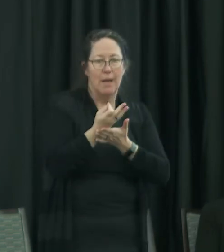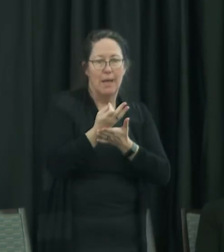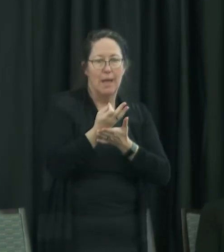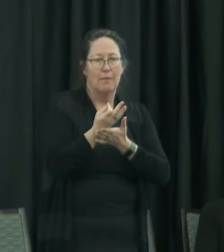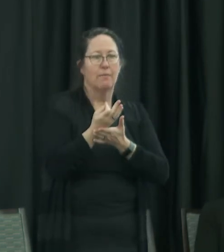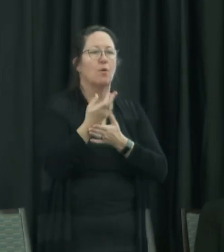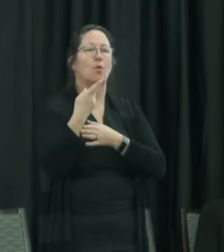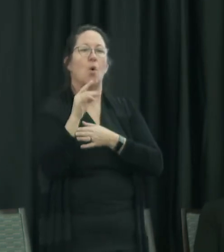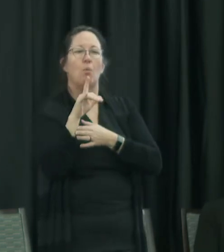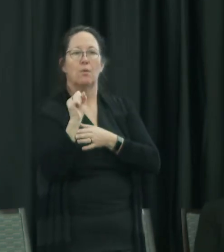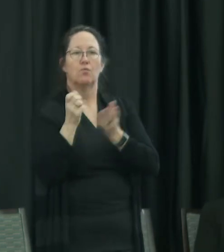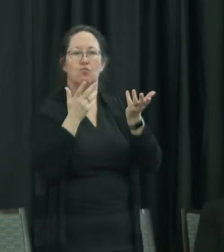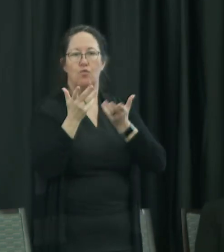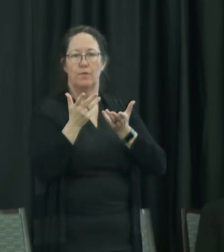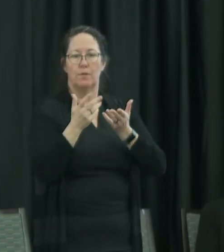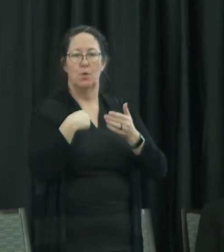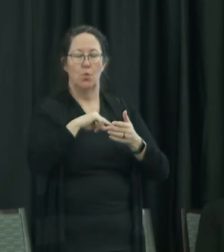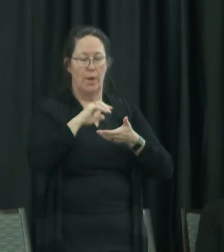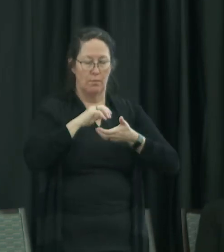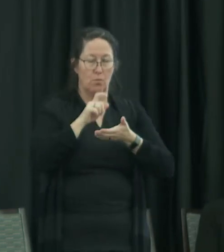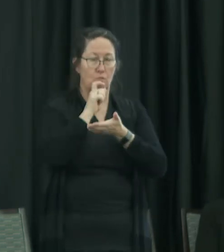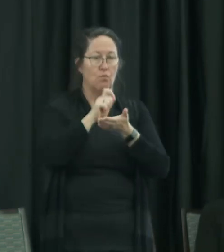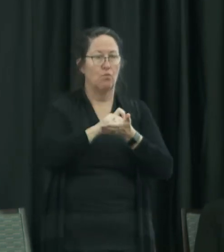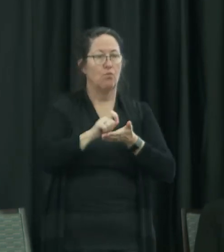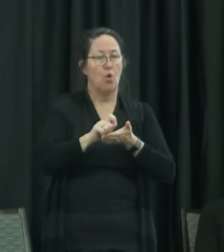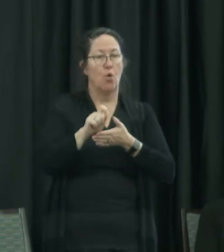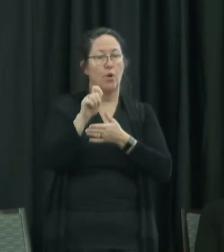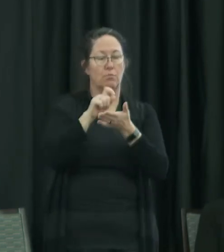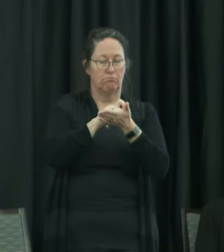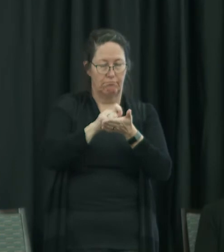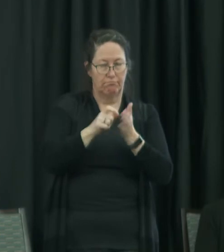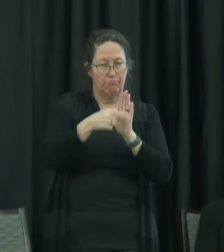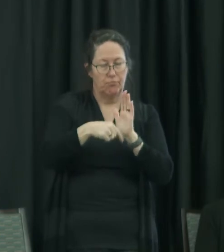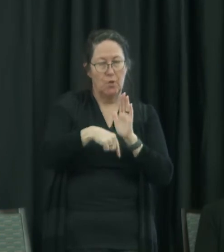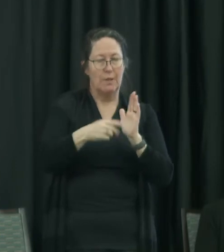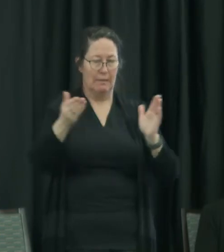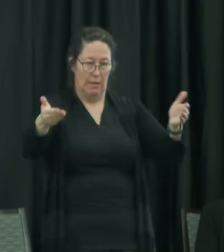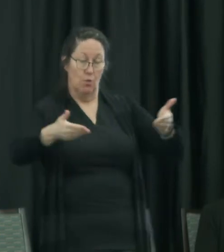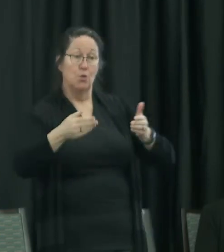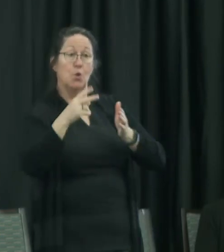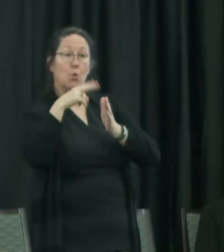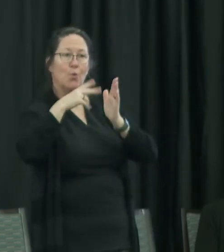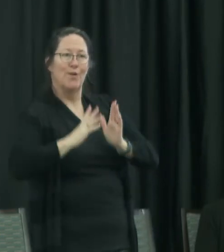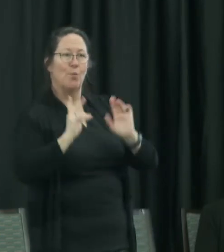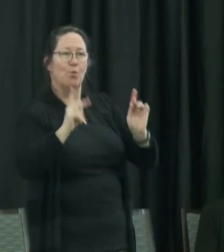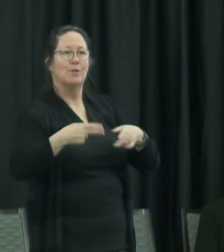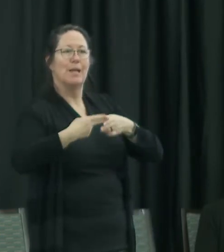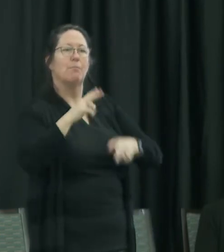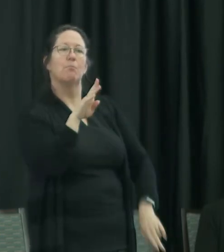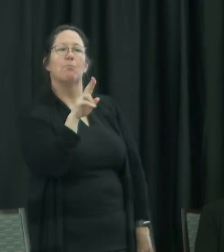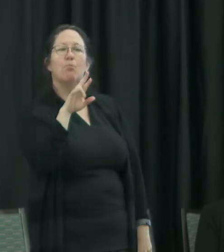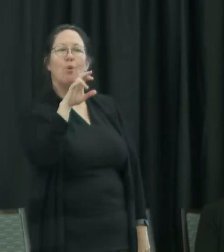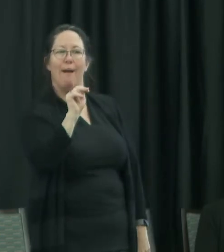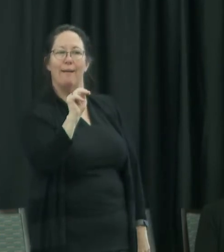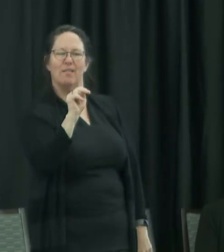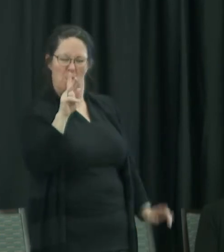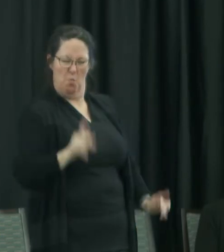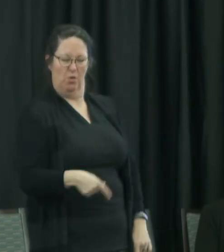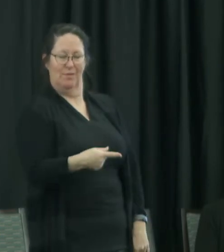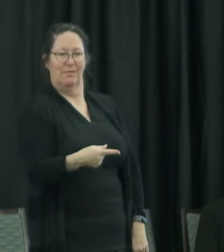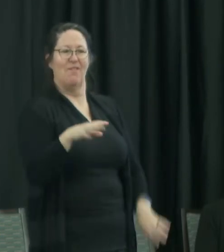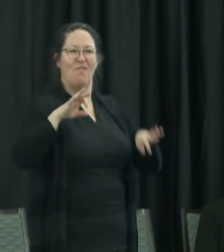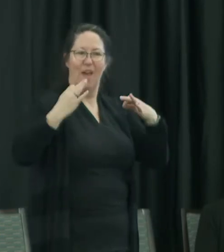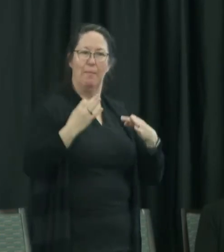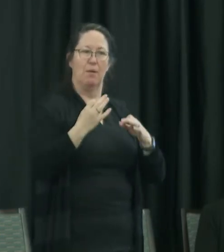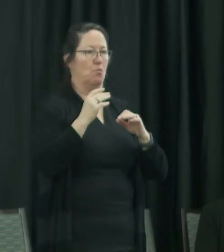homeless services. We co-authored a guest editorial where we introduced readers to a person named Brian. Brian and his